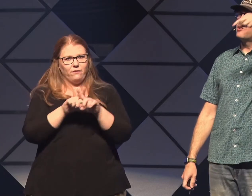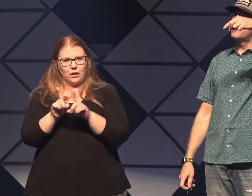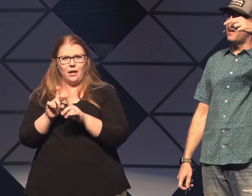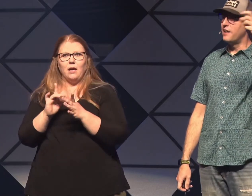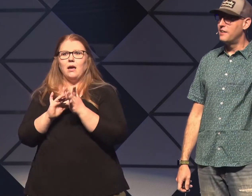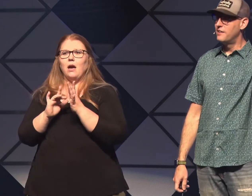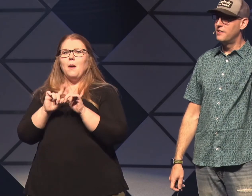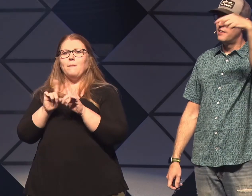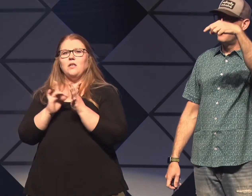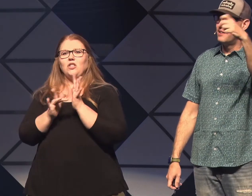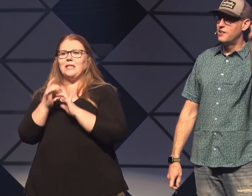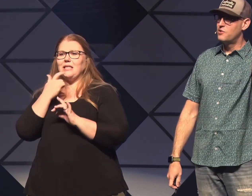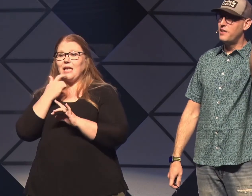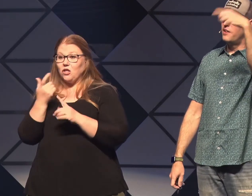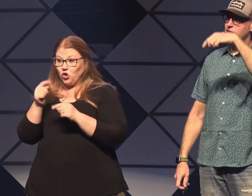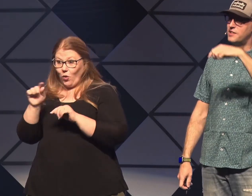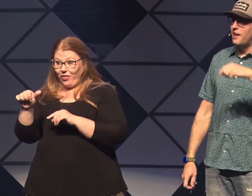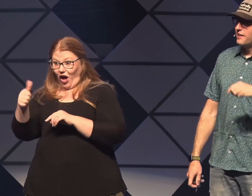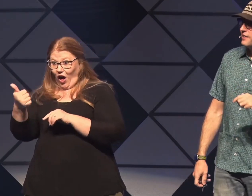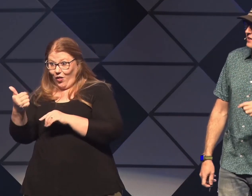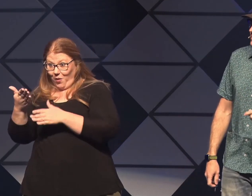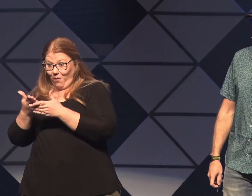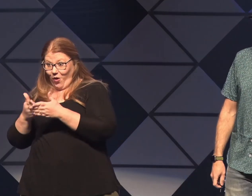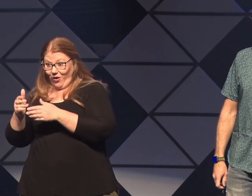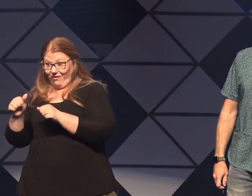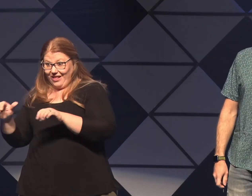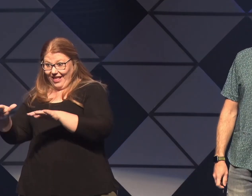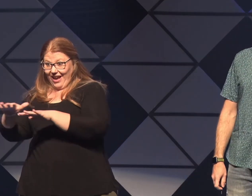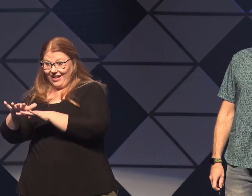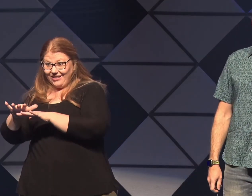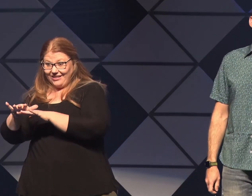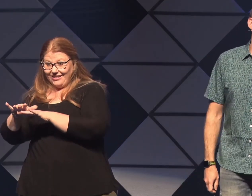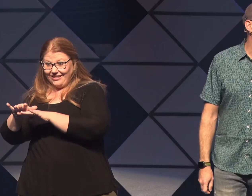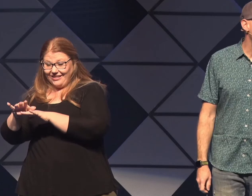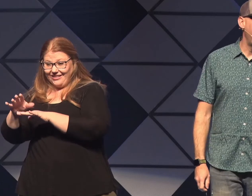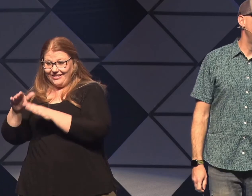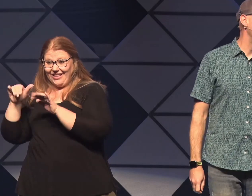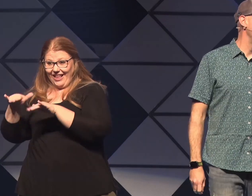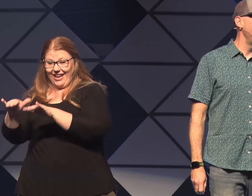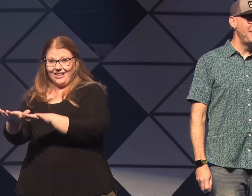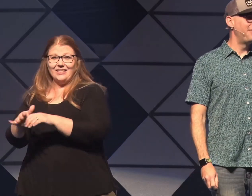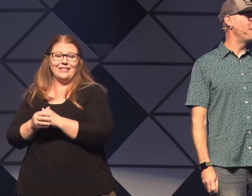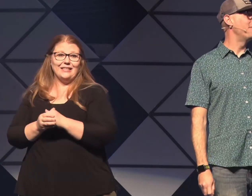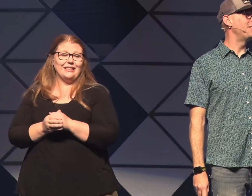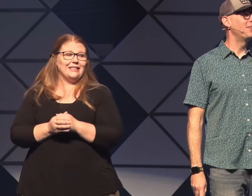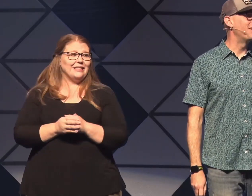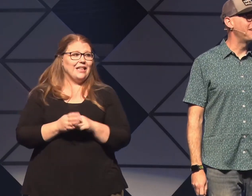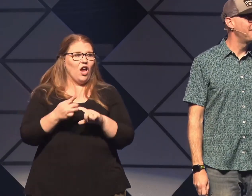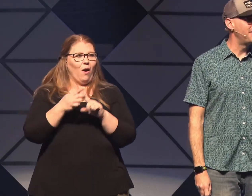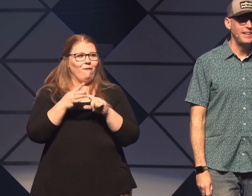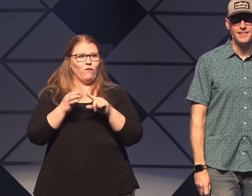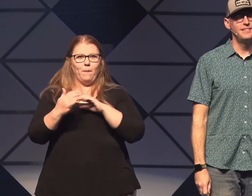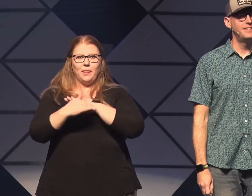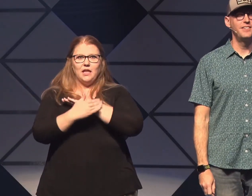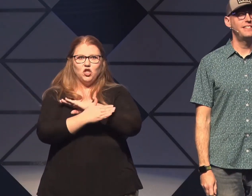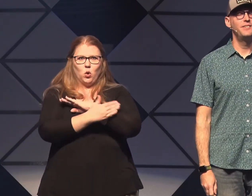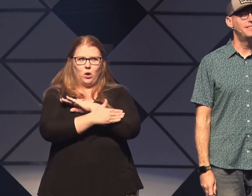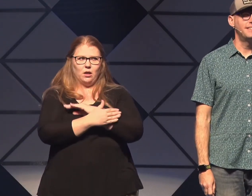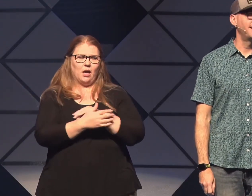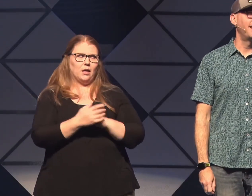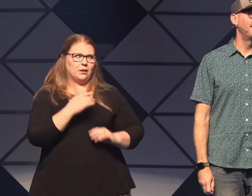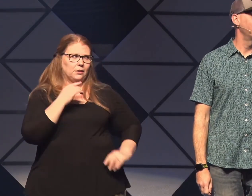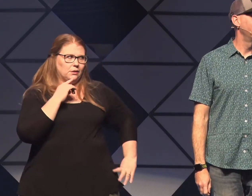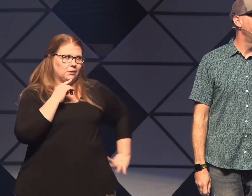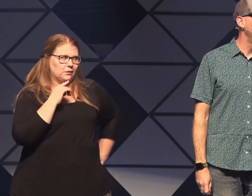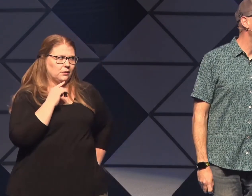the other side. Try the other side. And I imagine, from the shore, be like, seriously, who